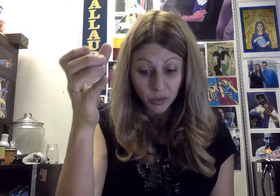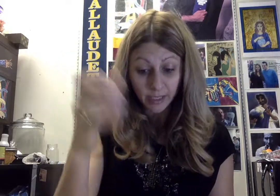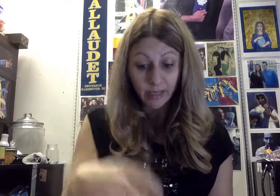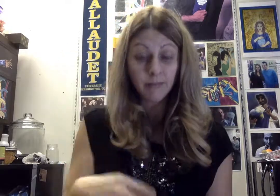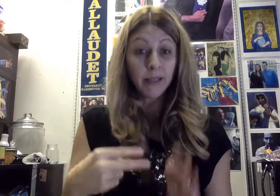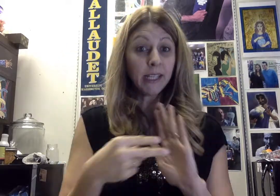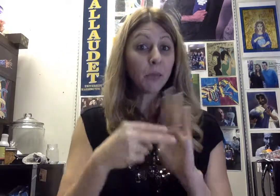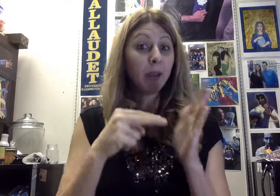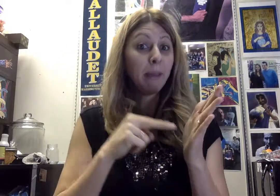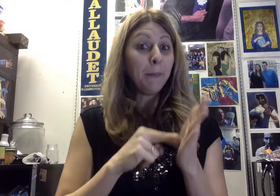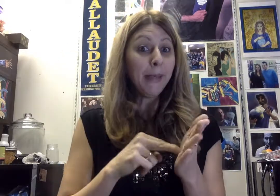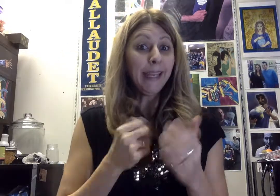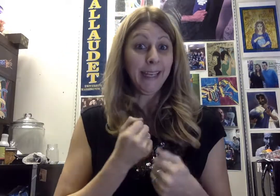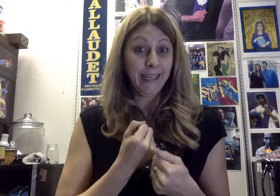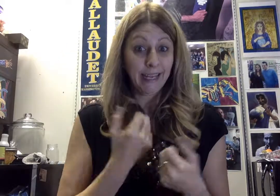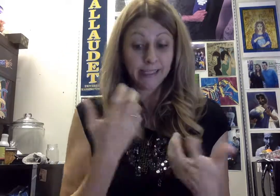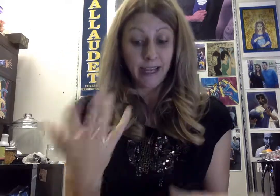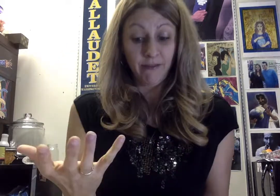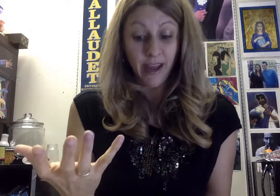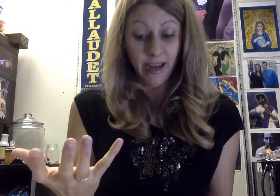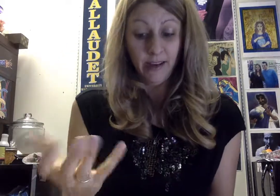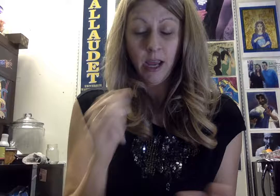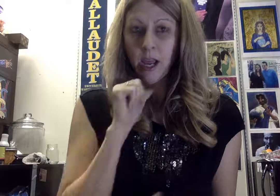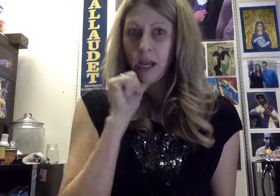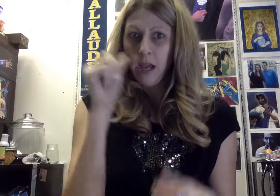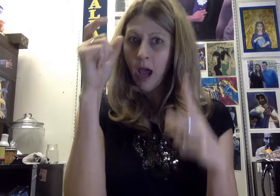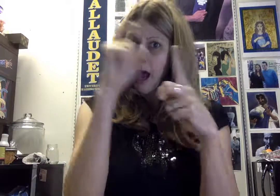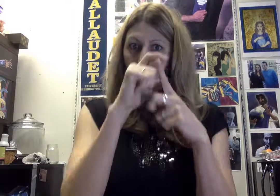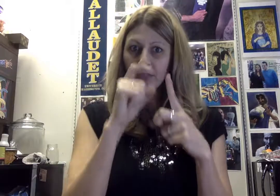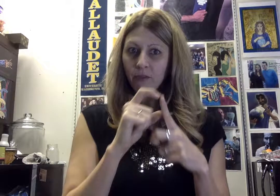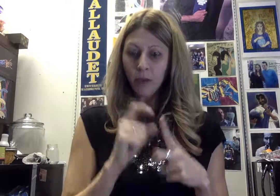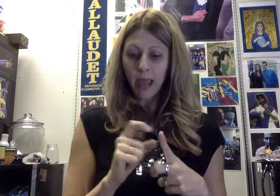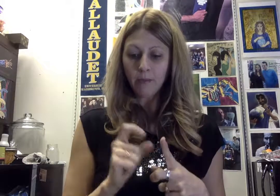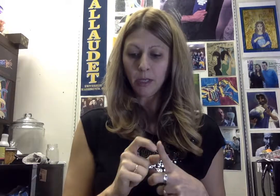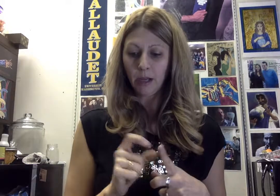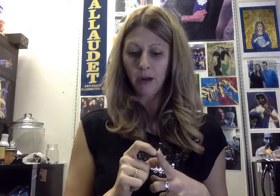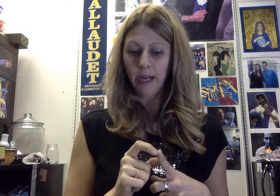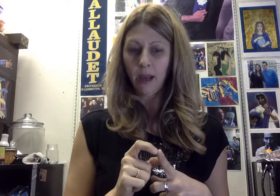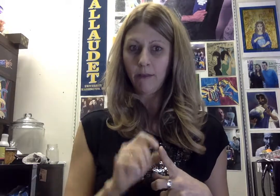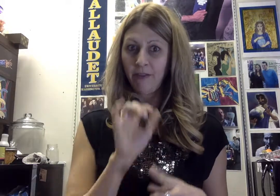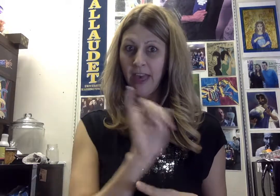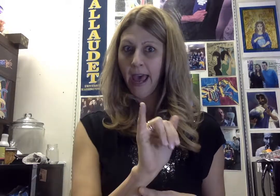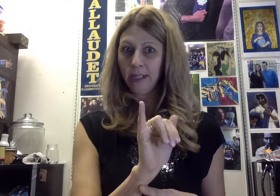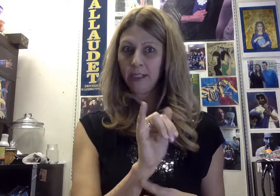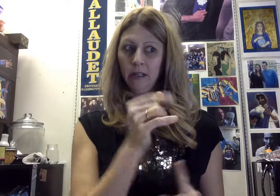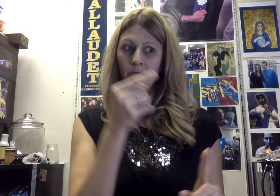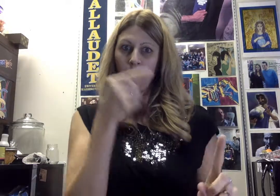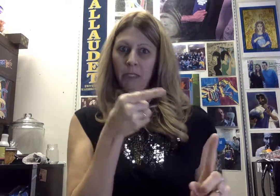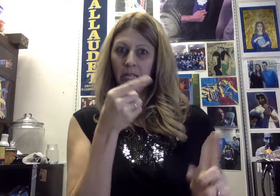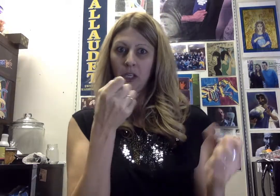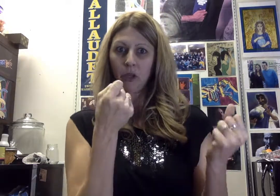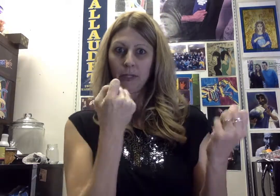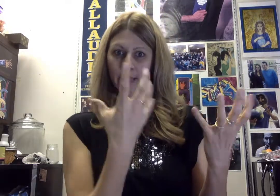conceptually? It's where the meaning is conveyed, not the vocabulary of that particular